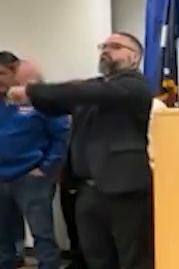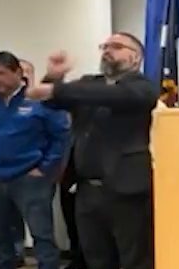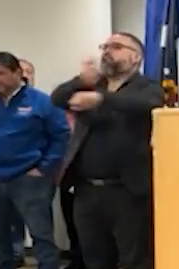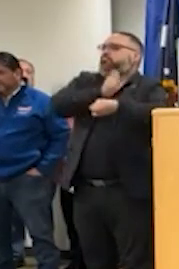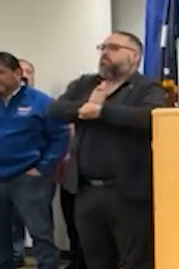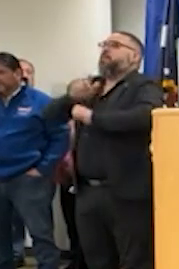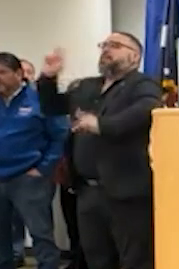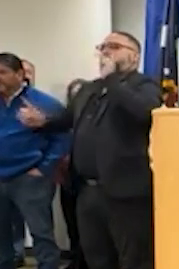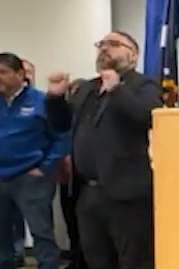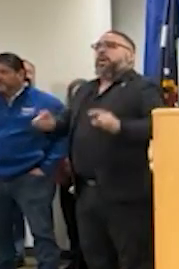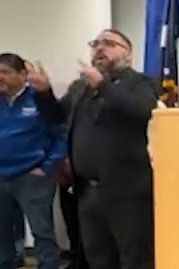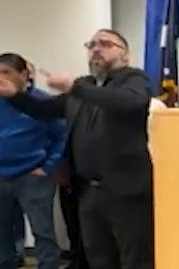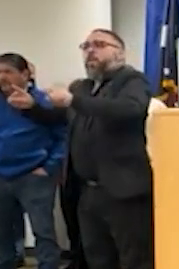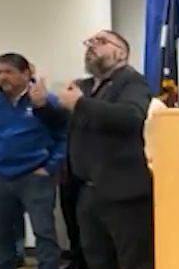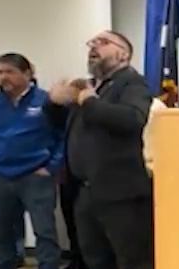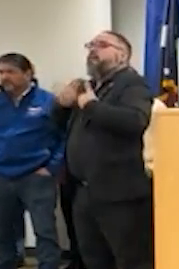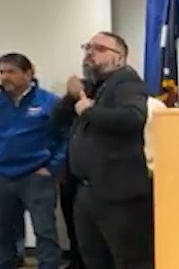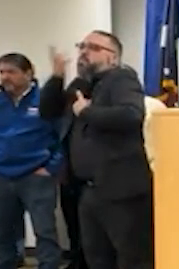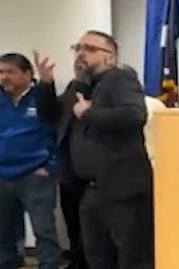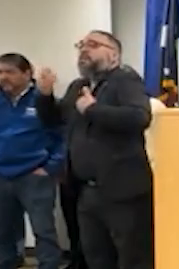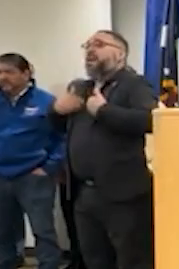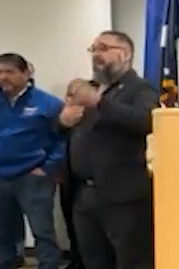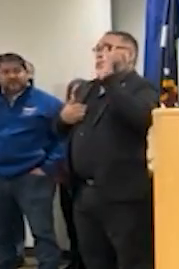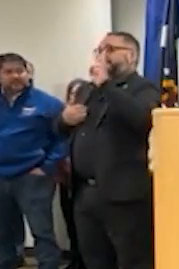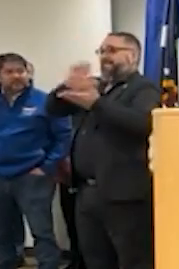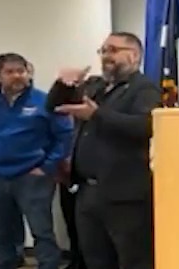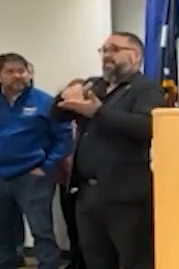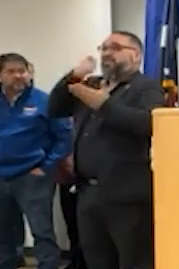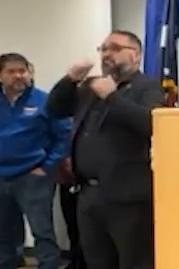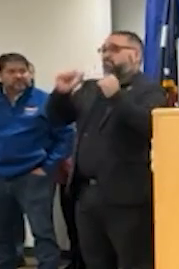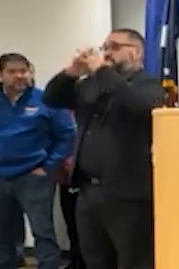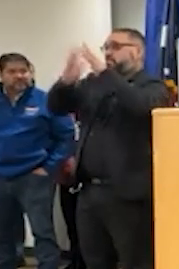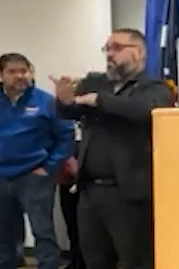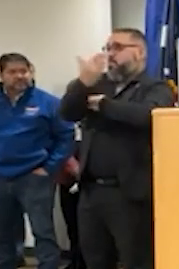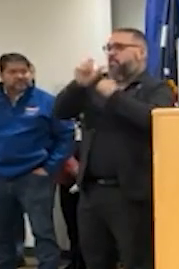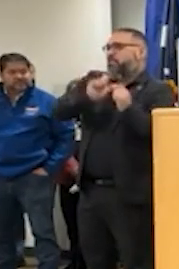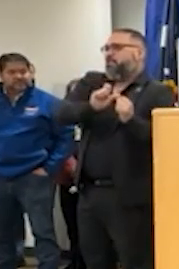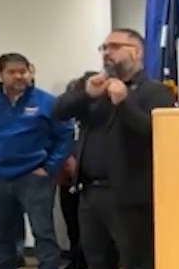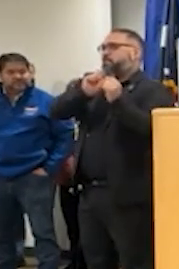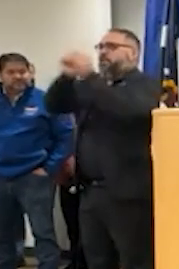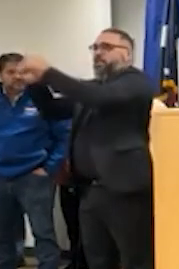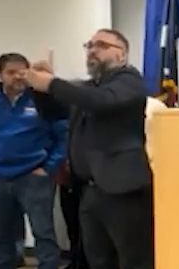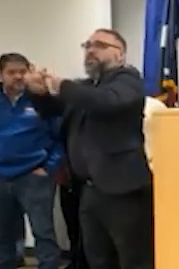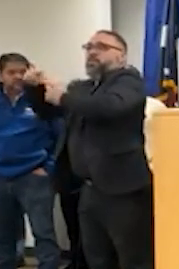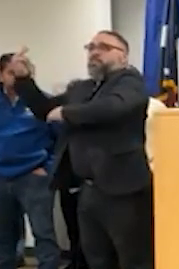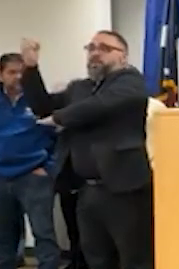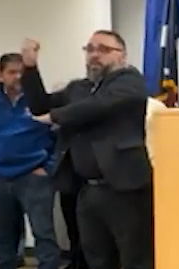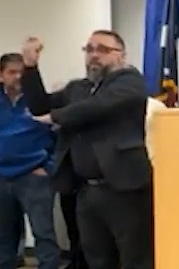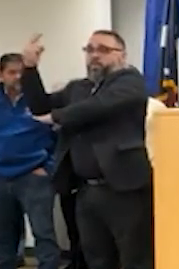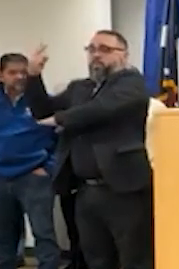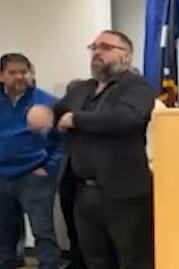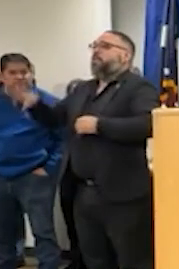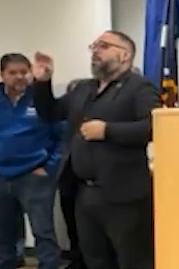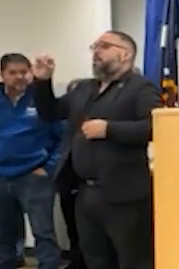to be warm. We do have 6 resilience centers that opened up this morning. They'll be open up through noon Monday. They are